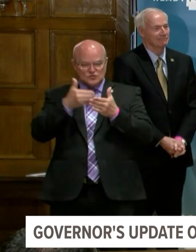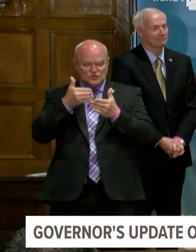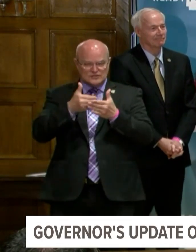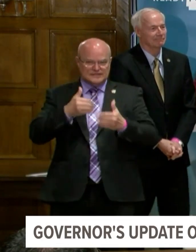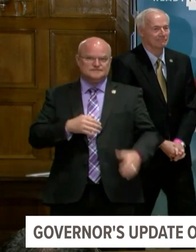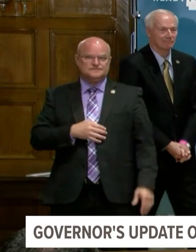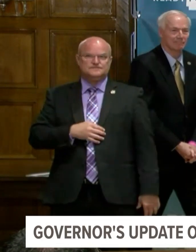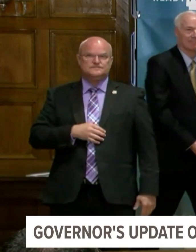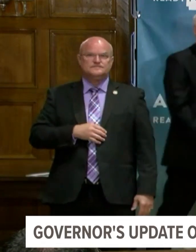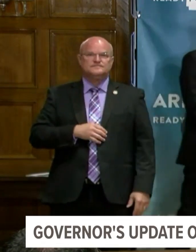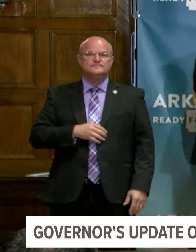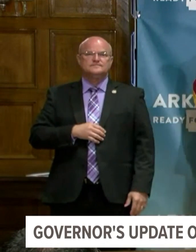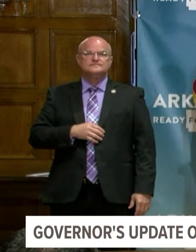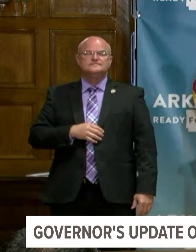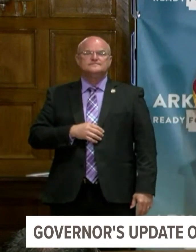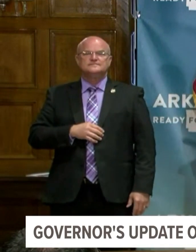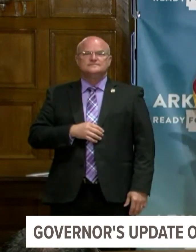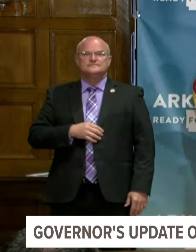closely.